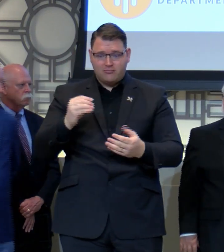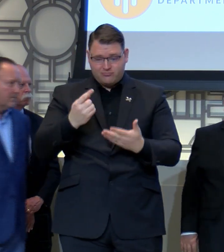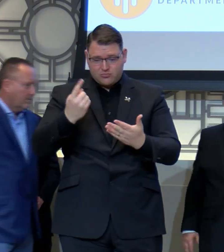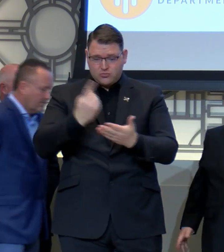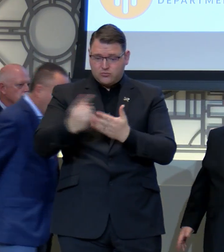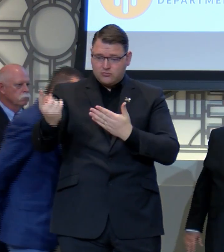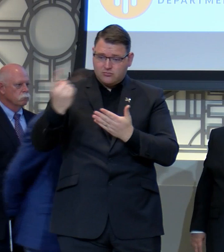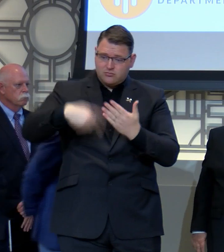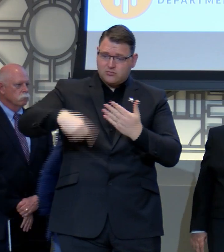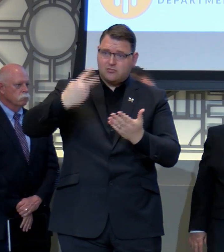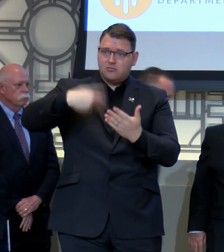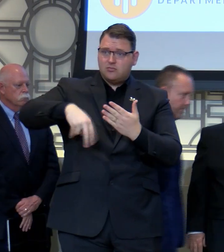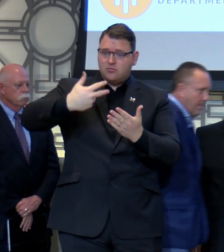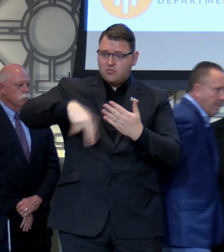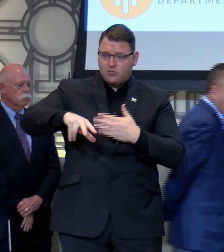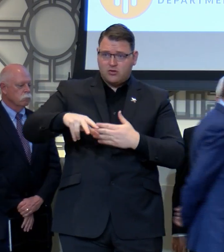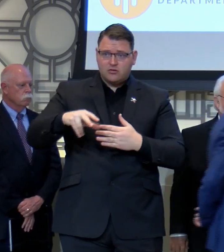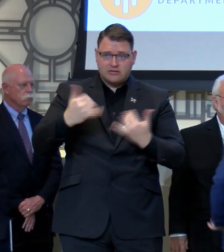Joe, Scott, Joe.